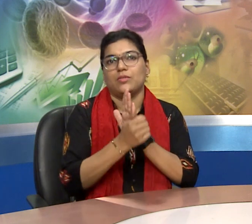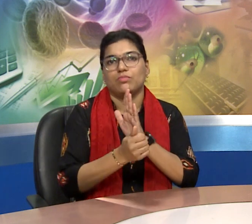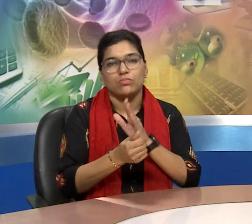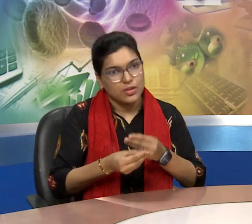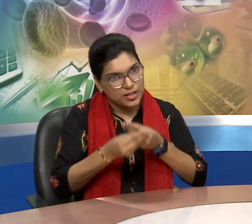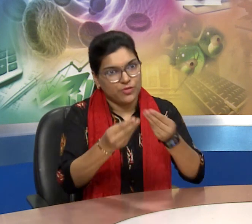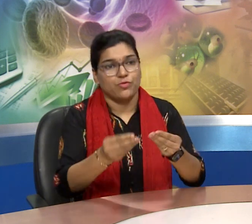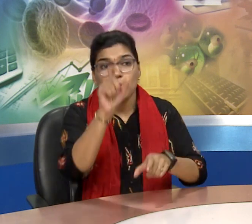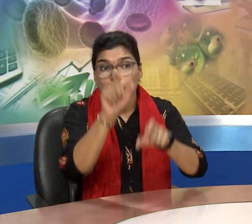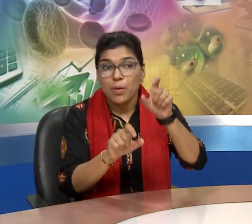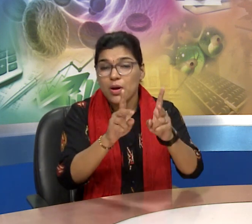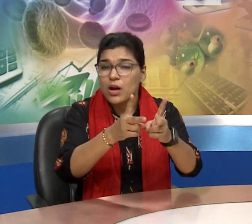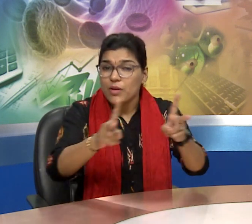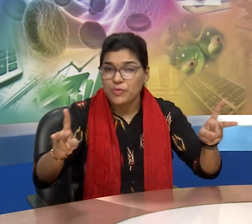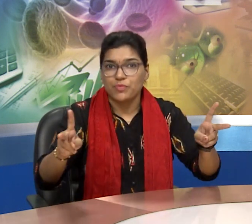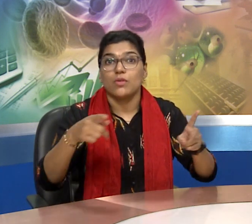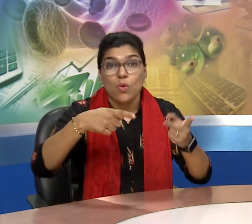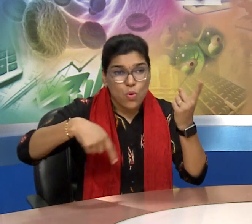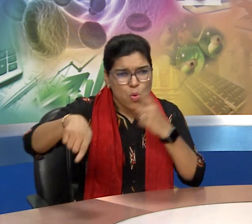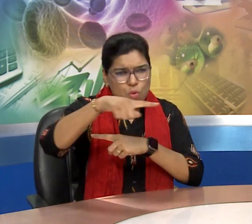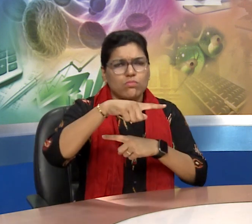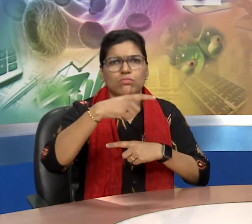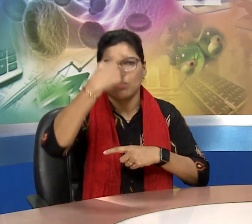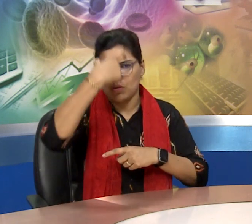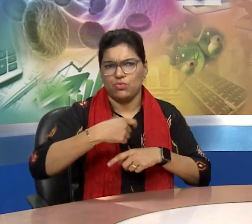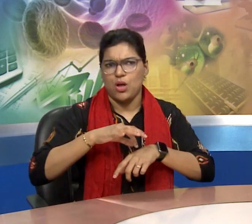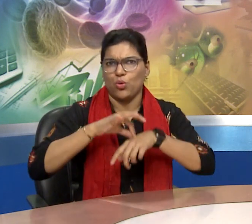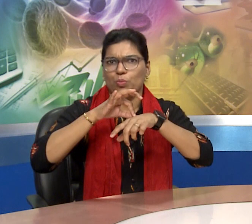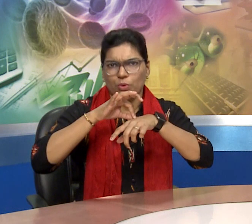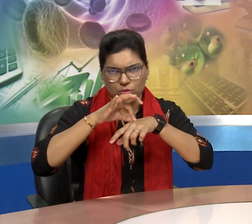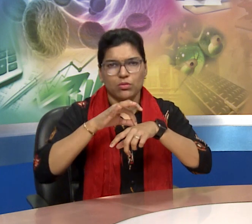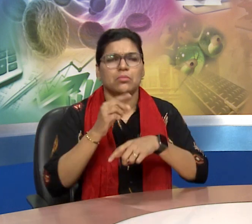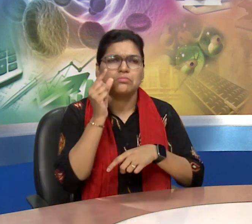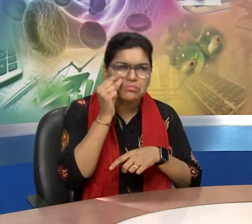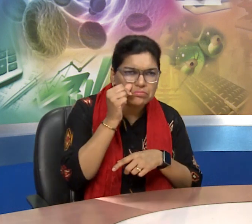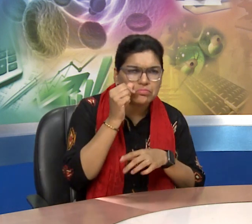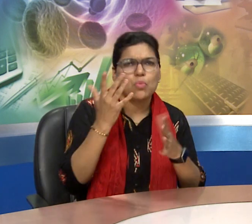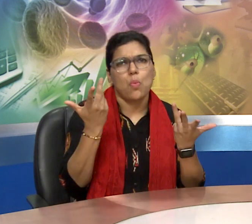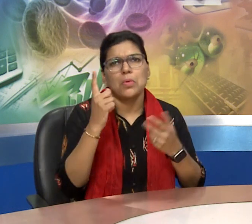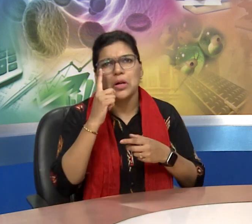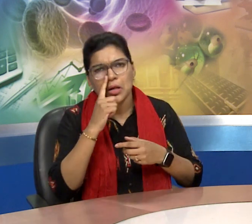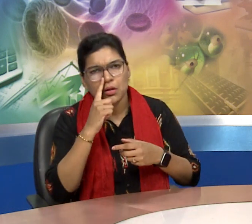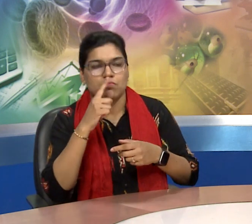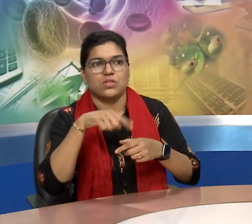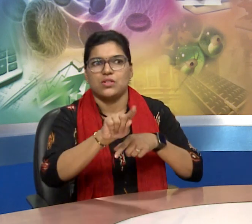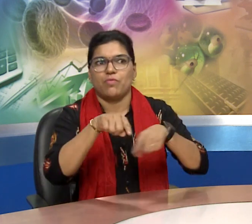that education aims at imparting knowledge and skills to individual human